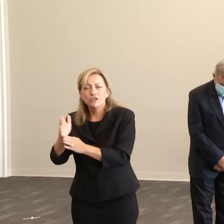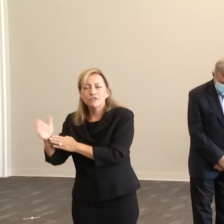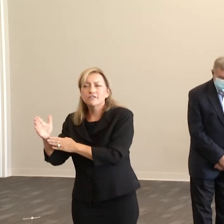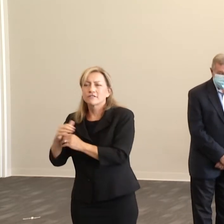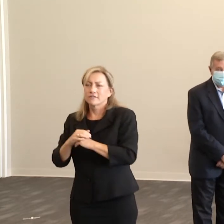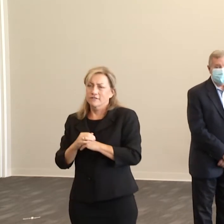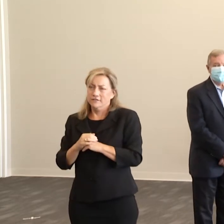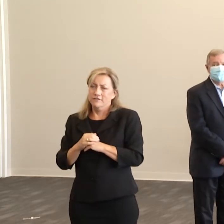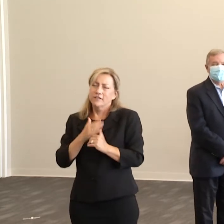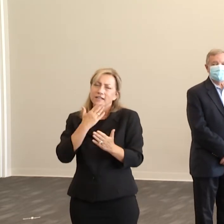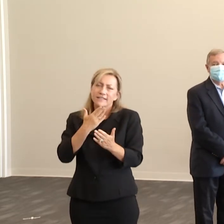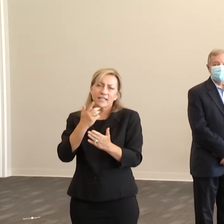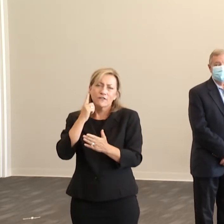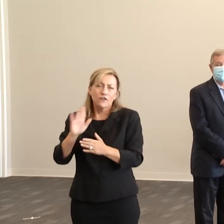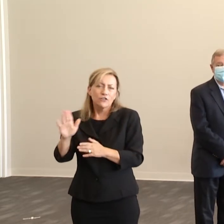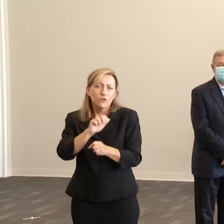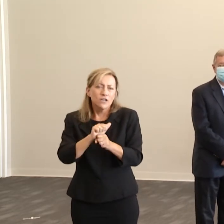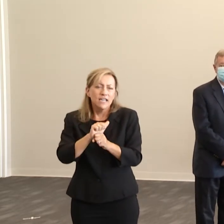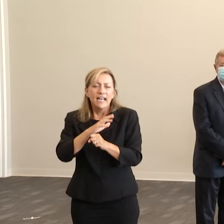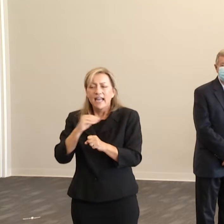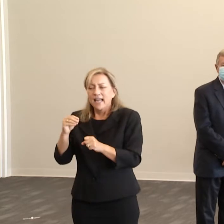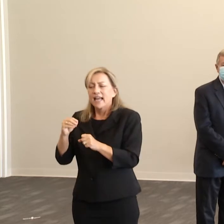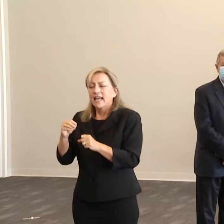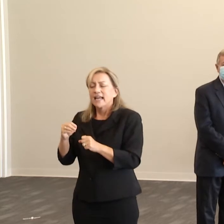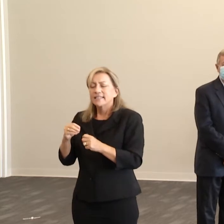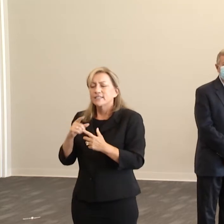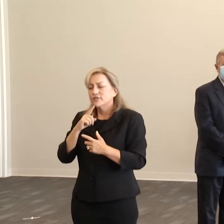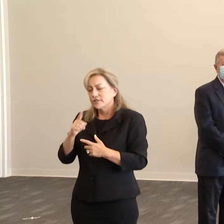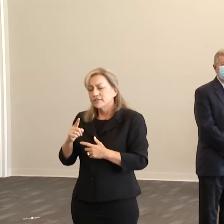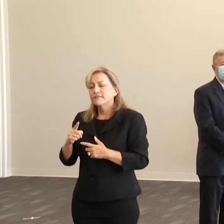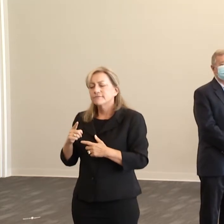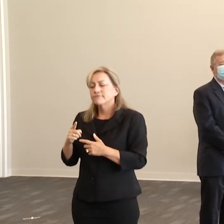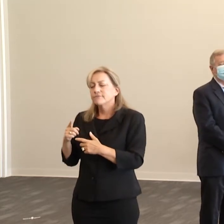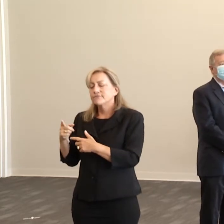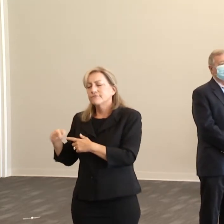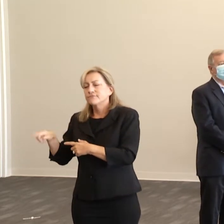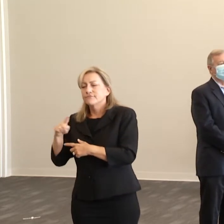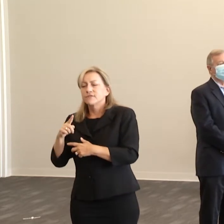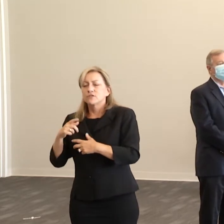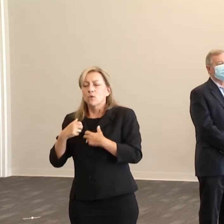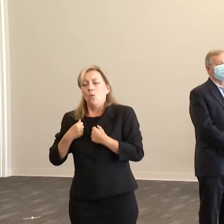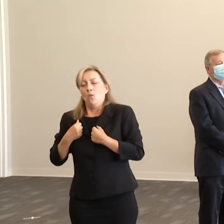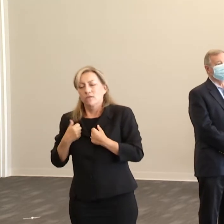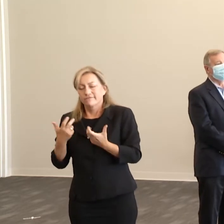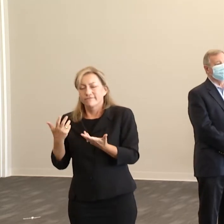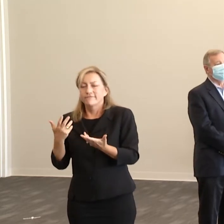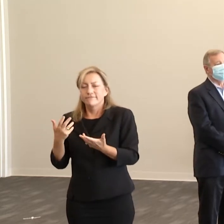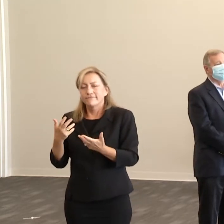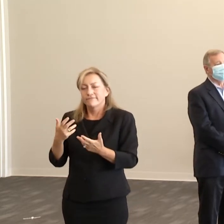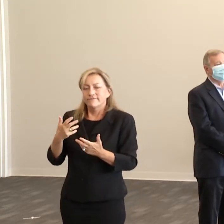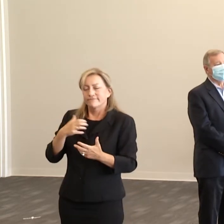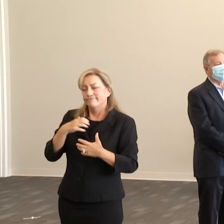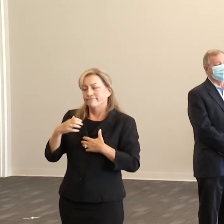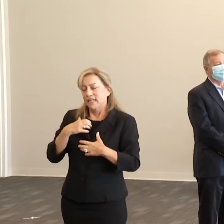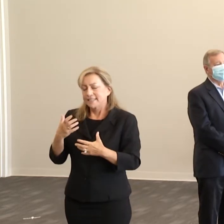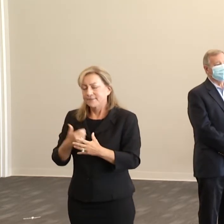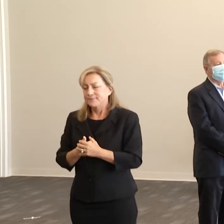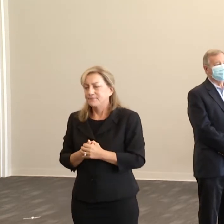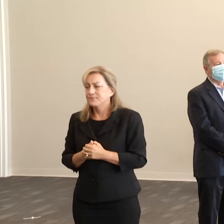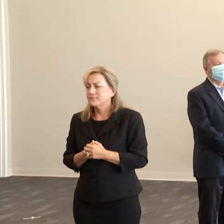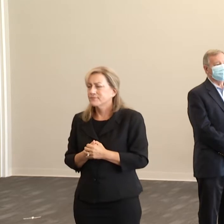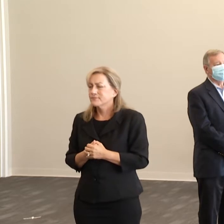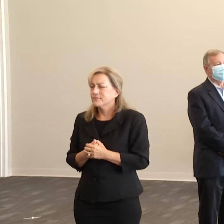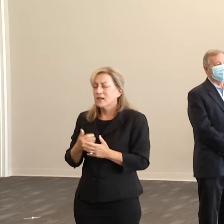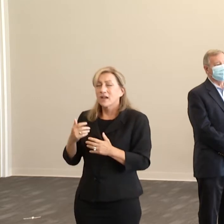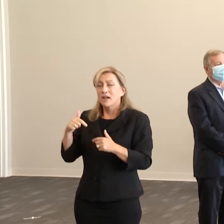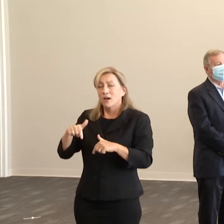save your hostility towards those who are blocking their ability to do the job they want to do. As President Preckwinkle mentioned, we've had over 2,000 calls